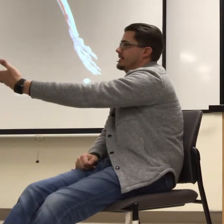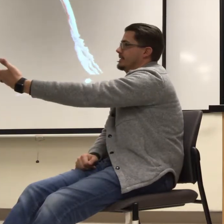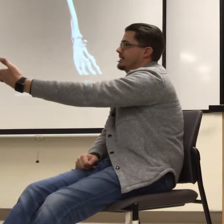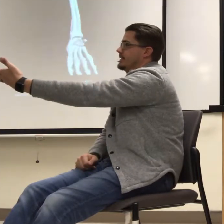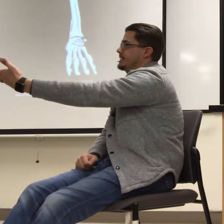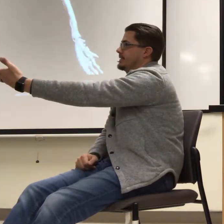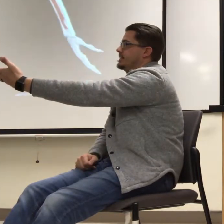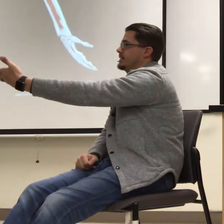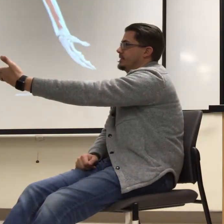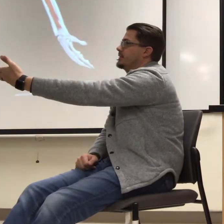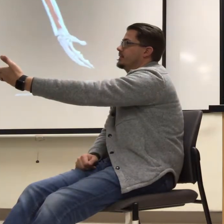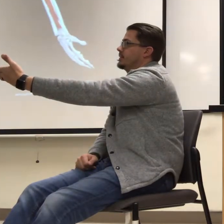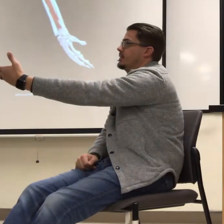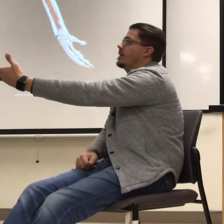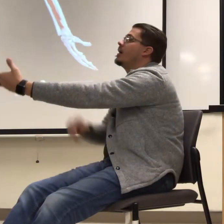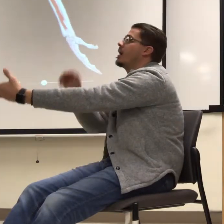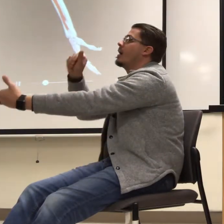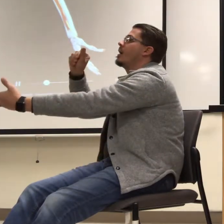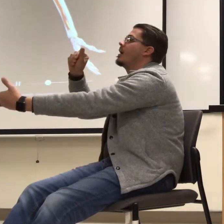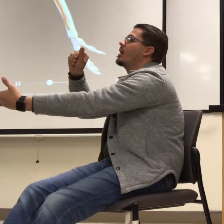adduction, abduction, so.